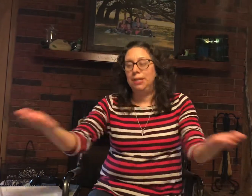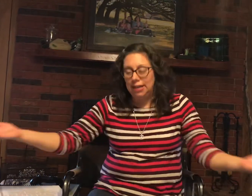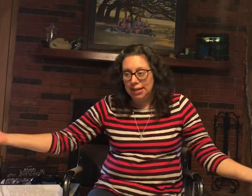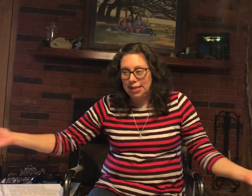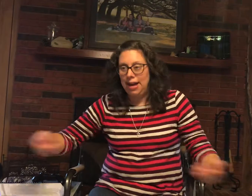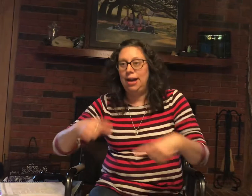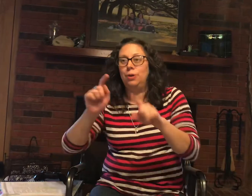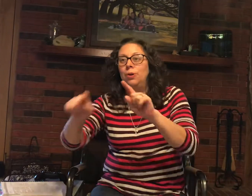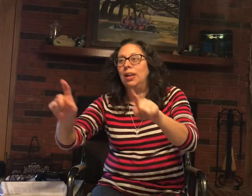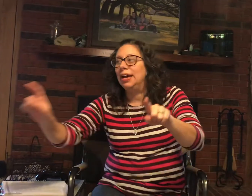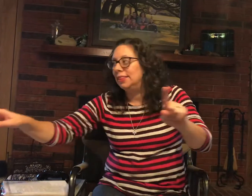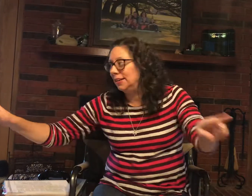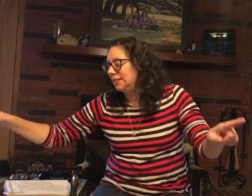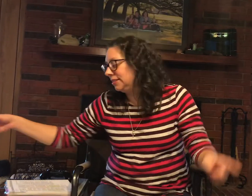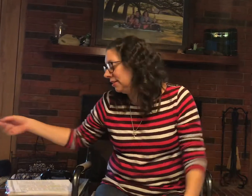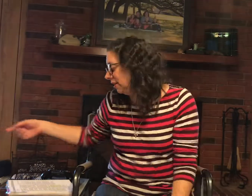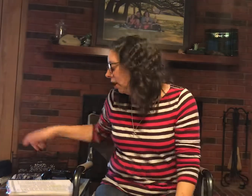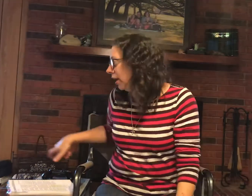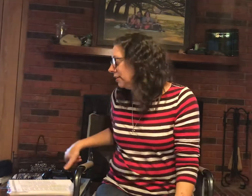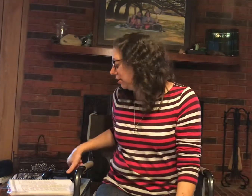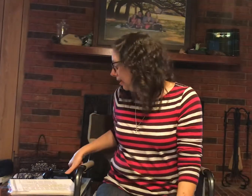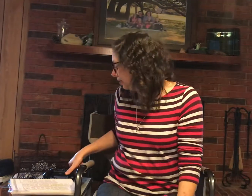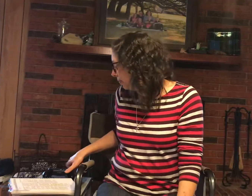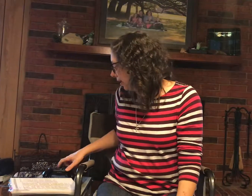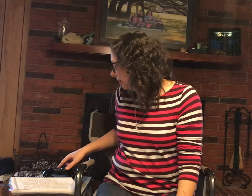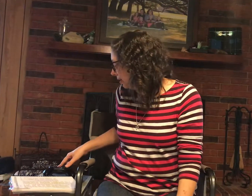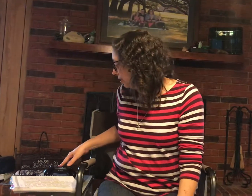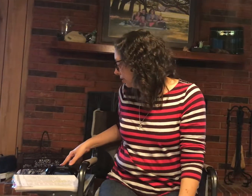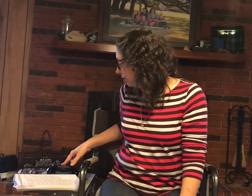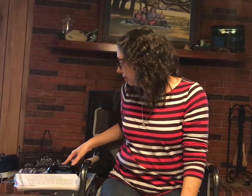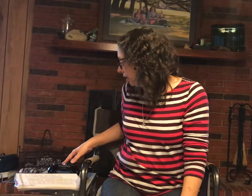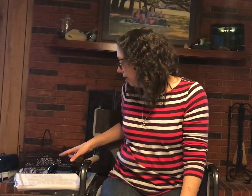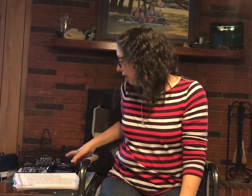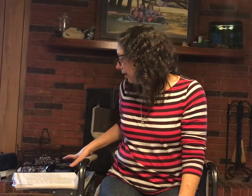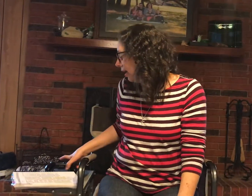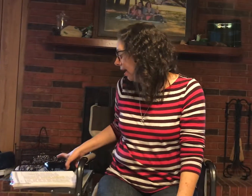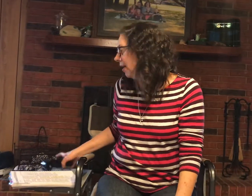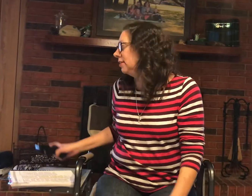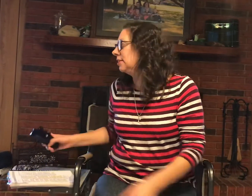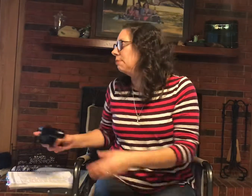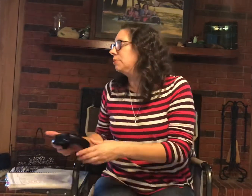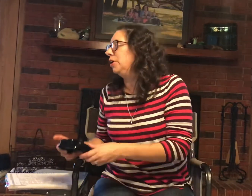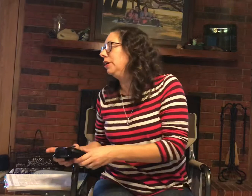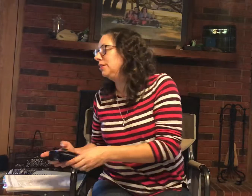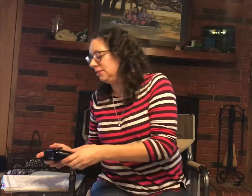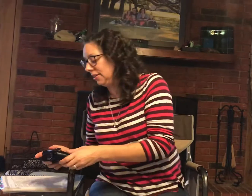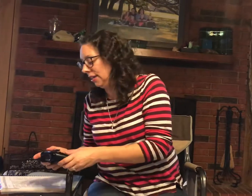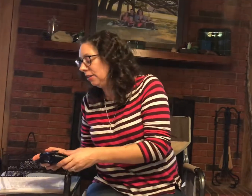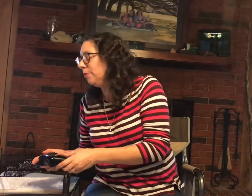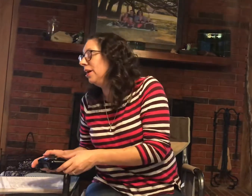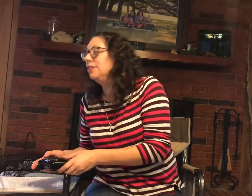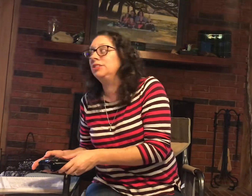like that or like this. All right, so let's play to the song, and I'm sorry this is taking a while. The song